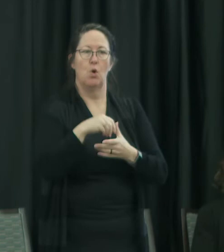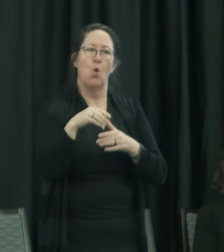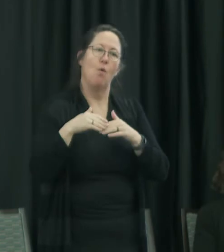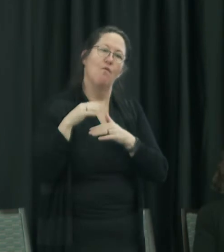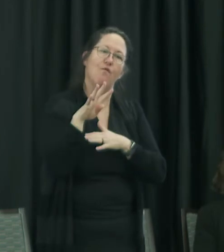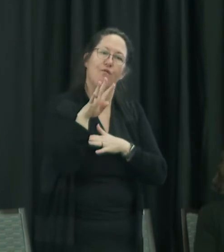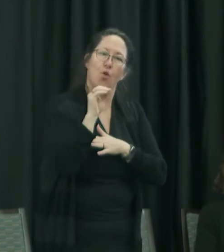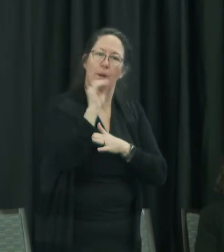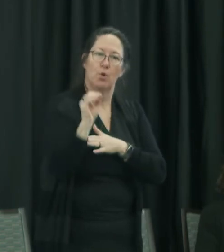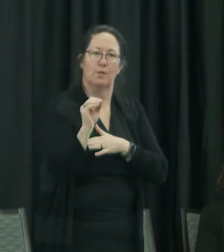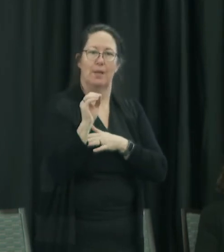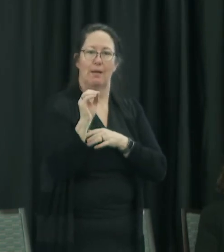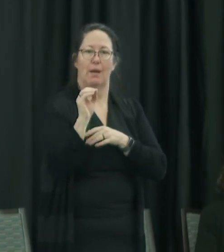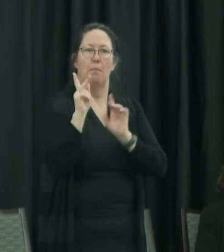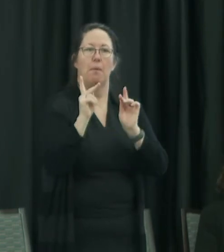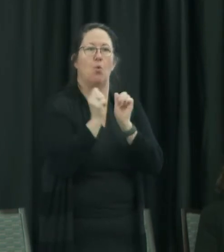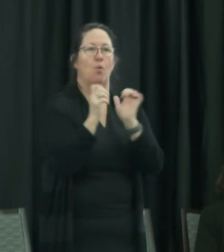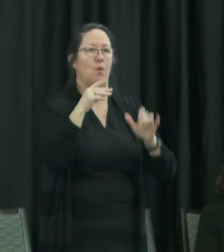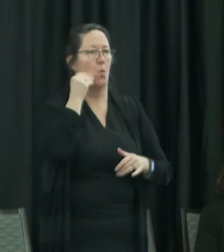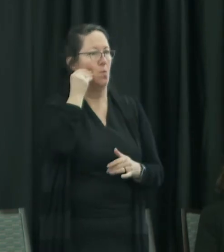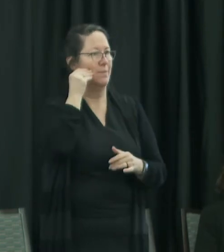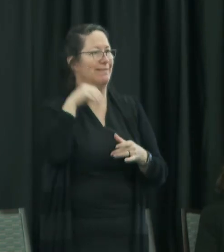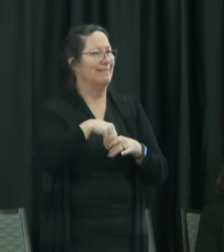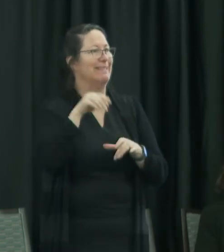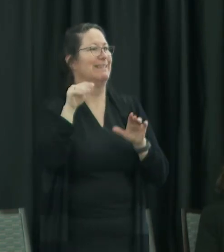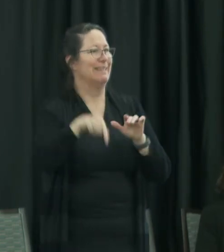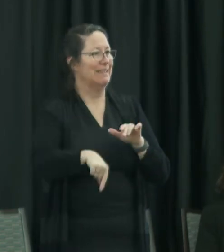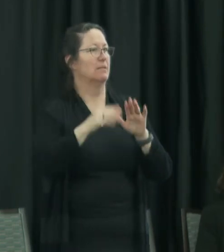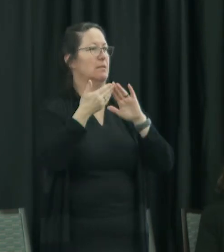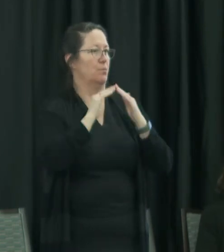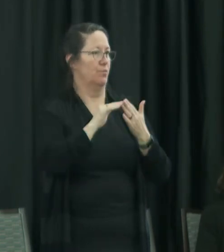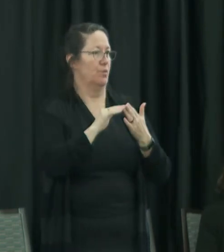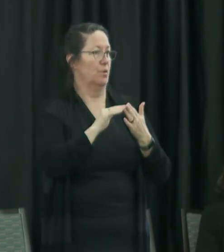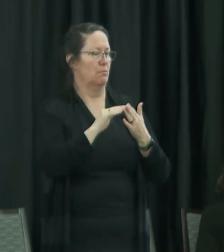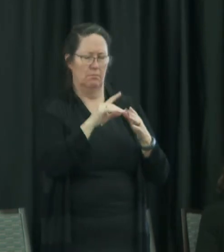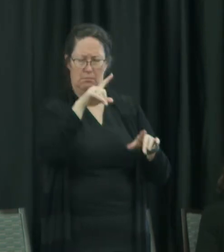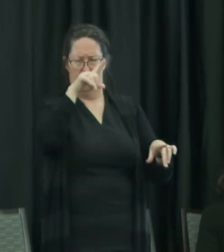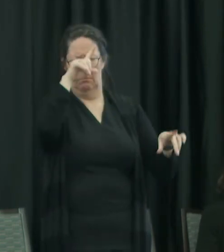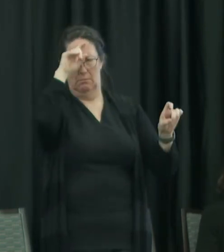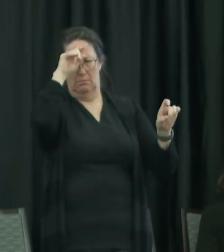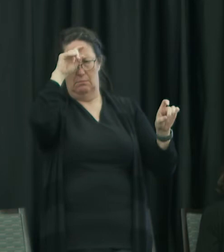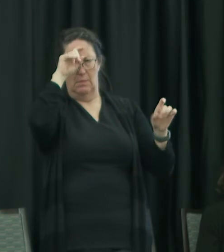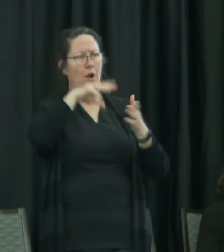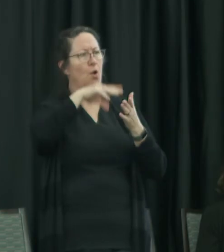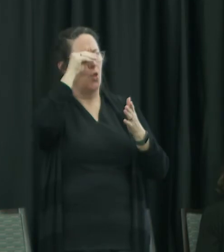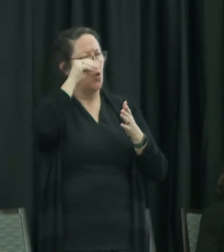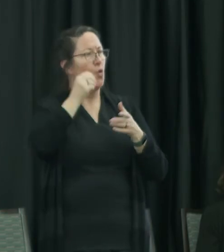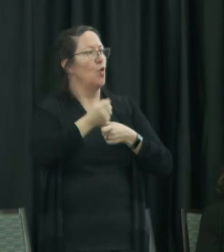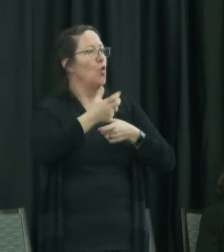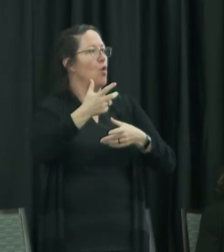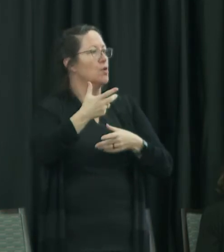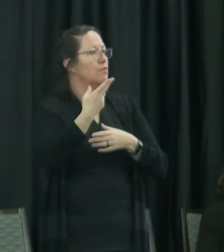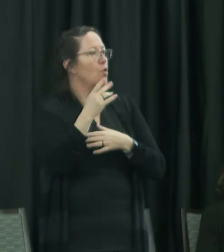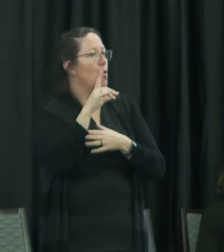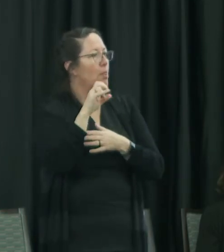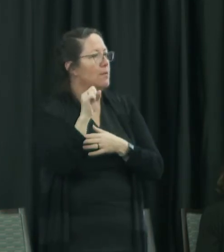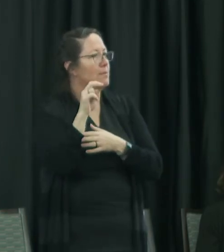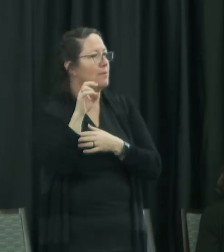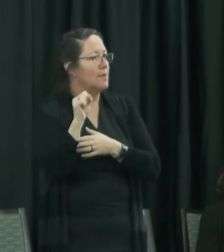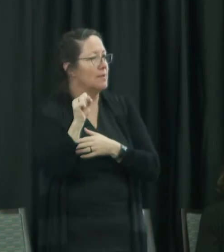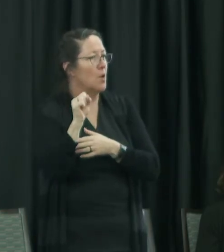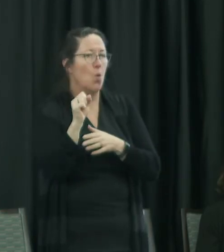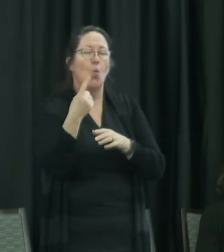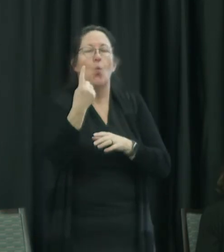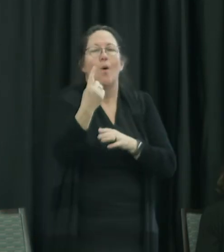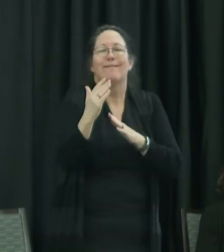40% of the homeless population in our community. This didn't make sense to me until I learned that the leading cause of homelessness in Cedar Rapids, or